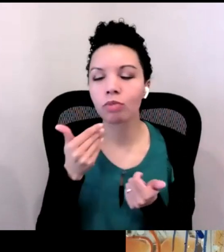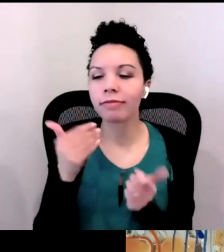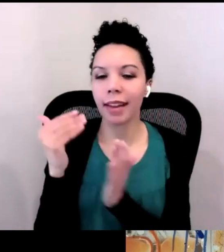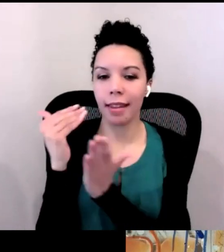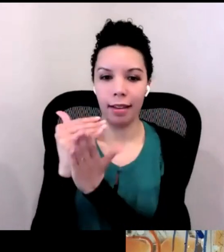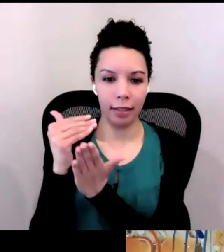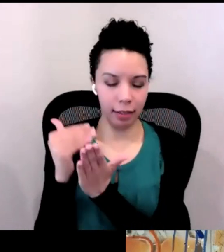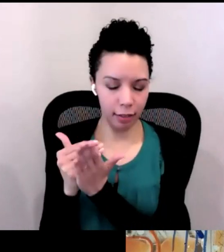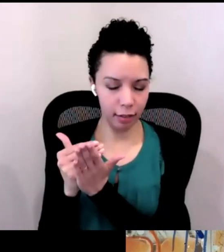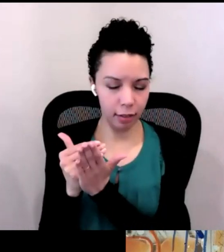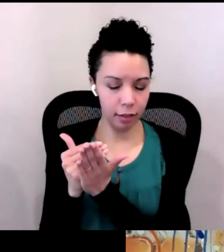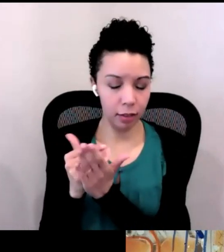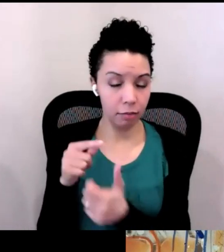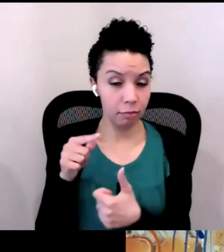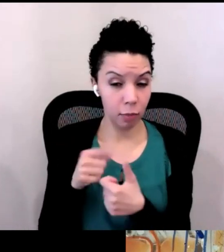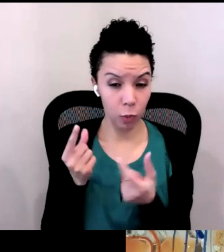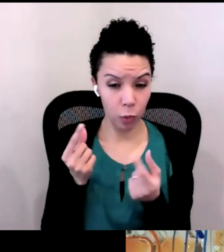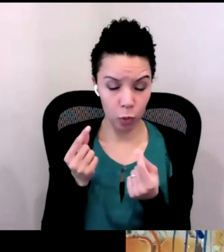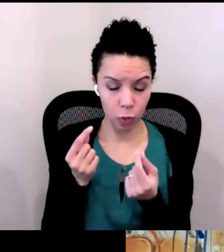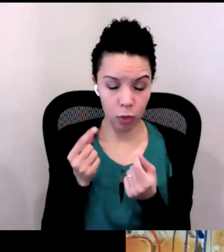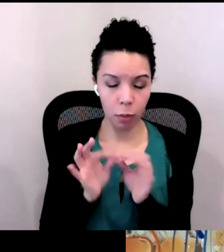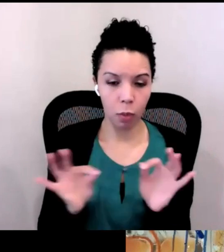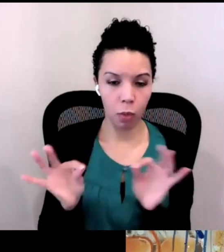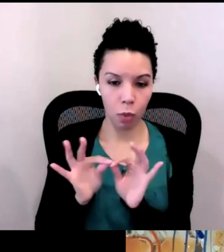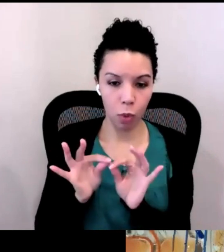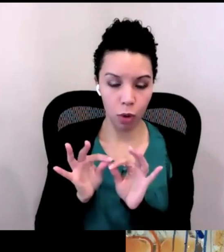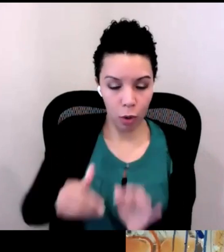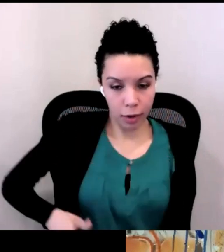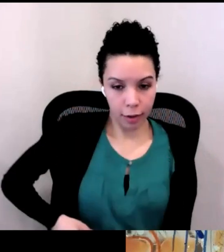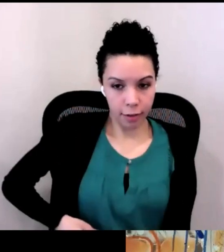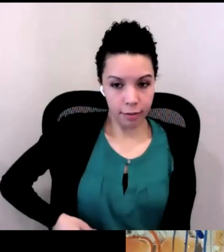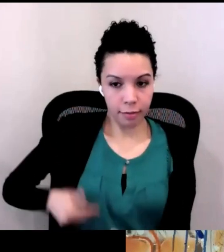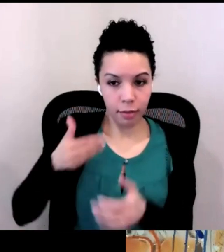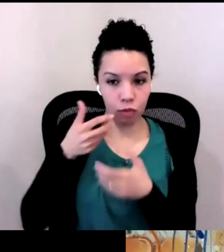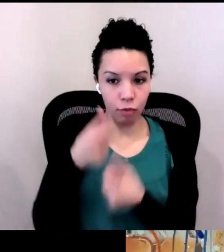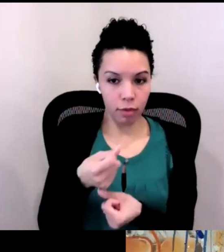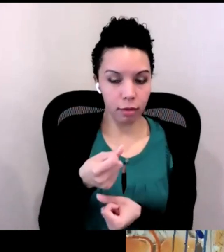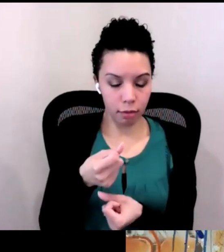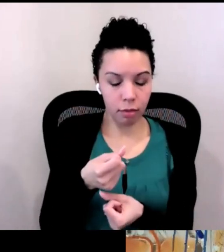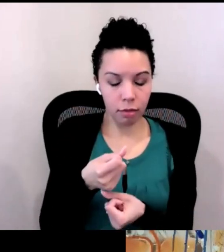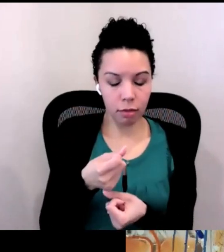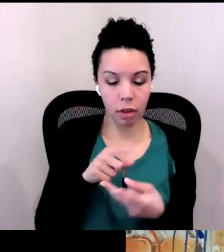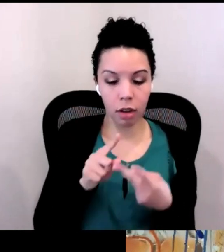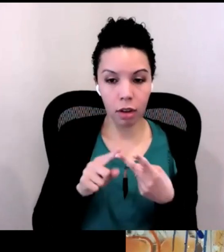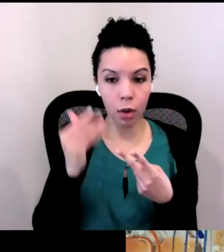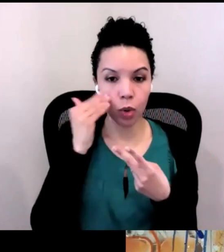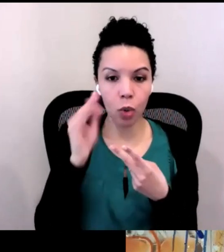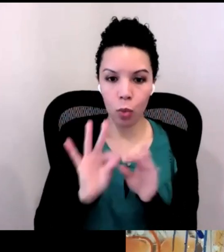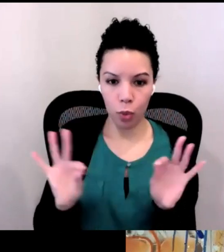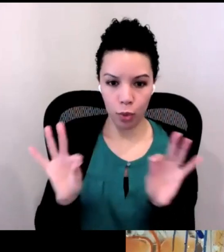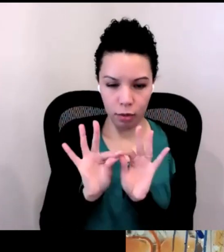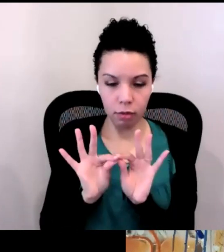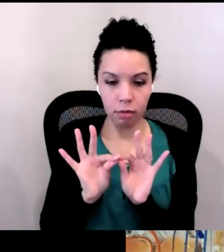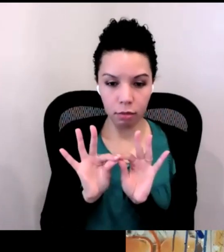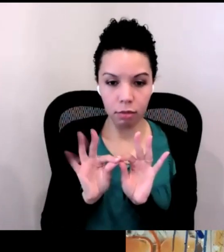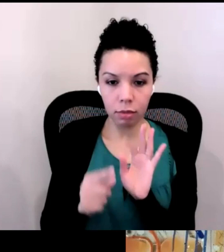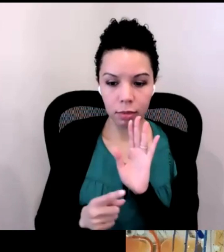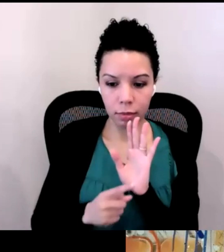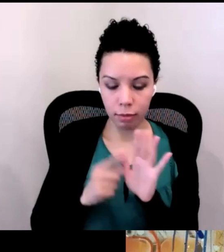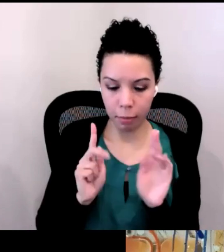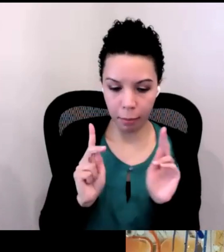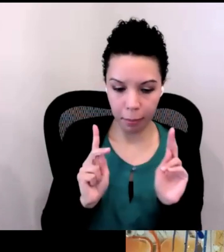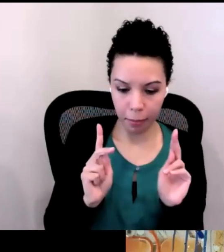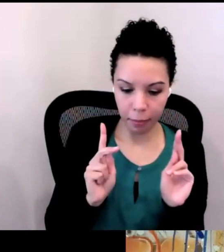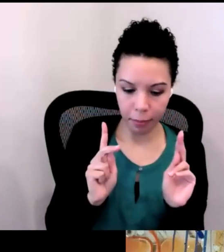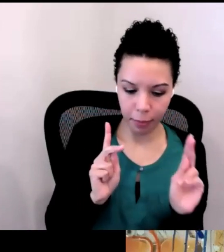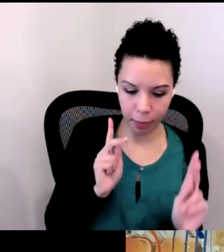your gut, whether it's and knowing your worth. A lot of times when people start their own business, they automatically just